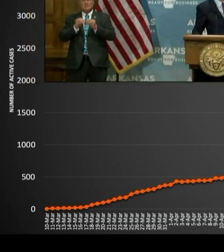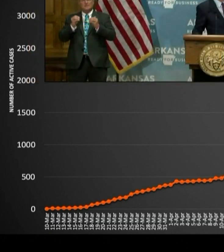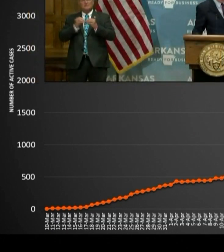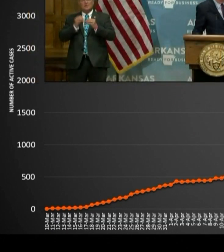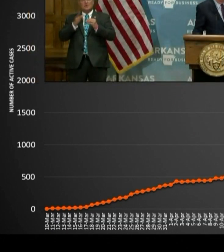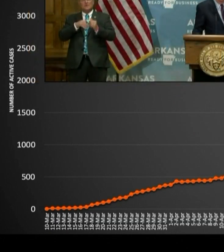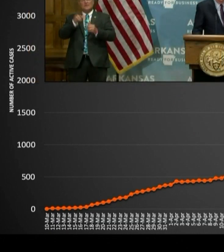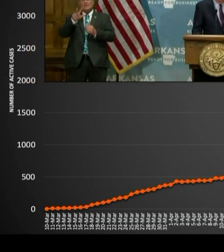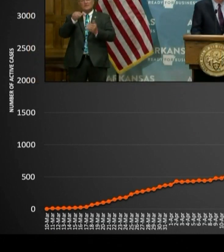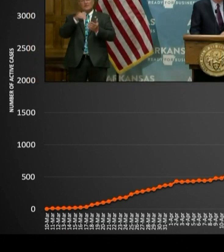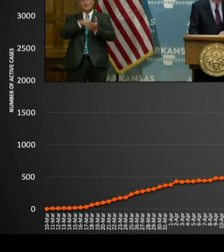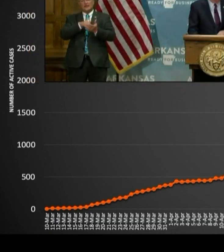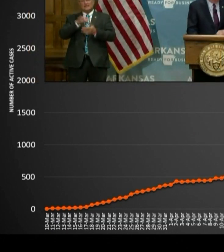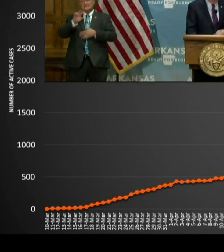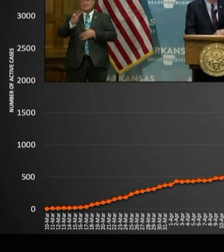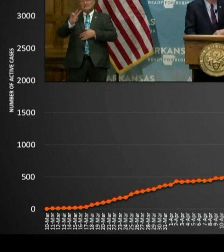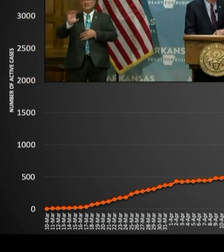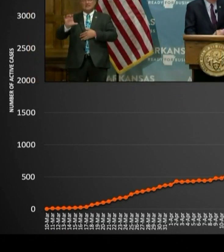over